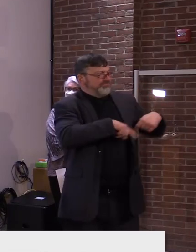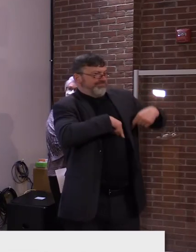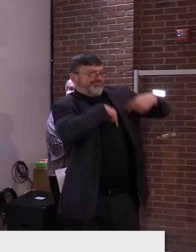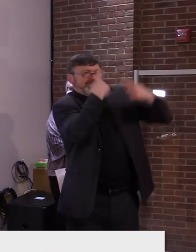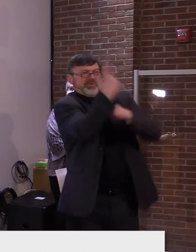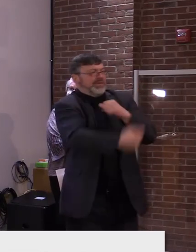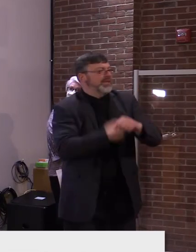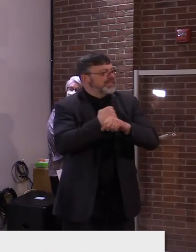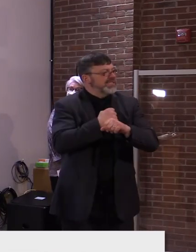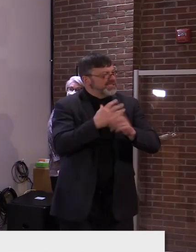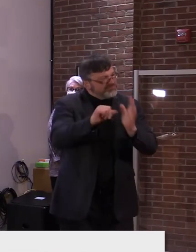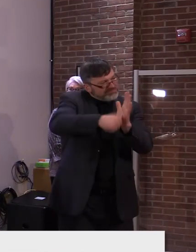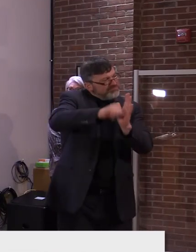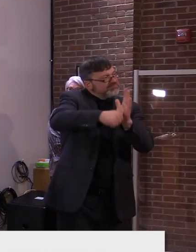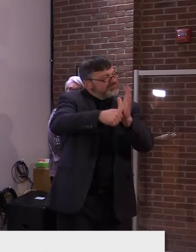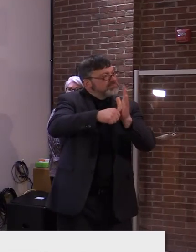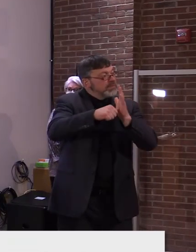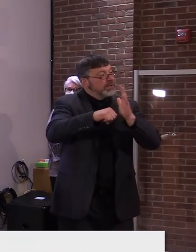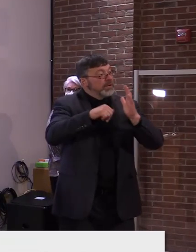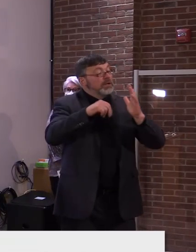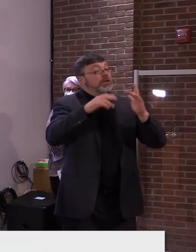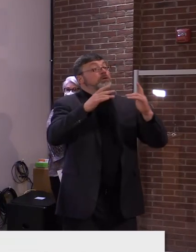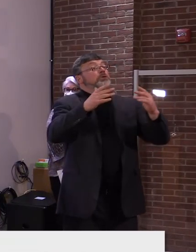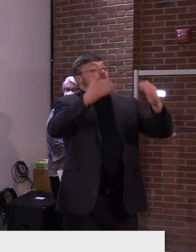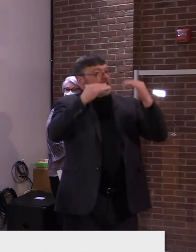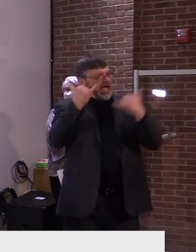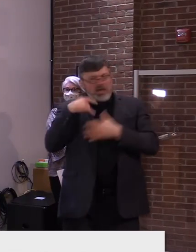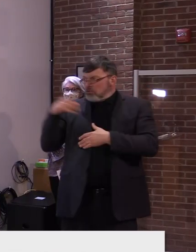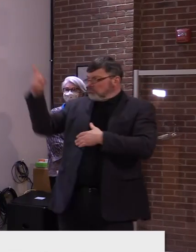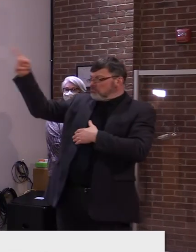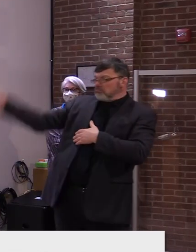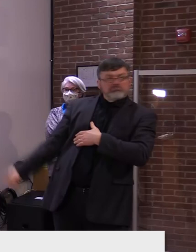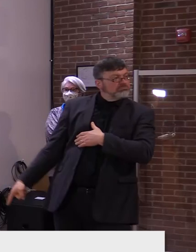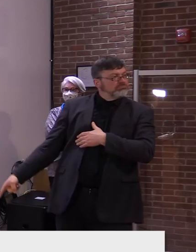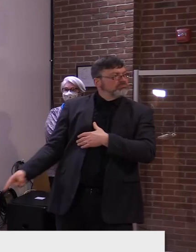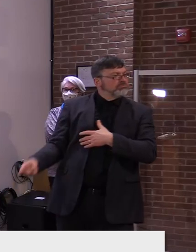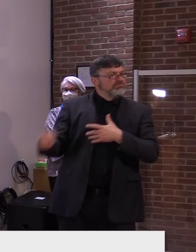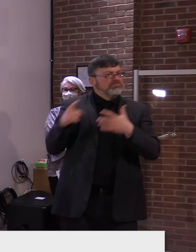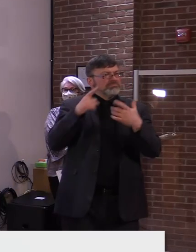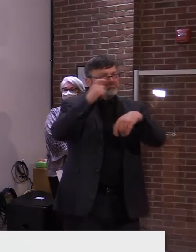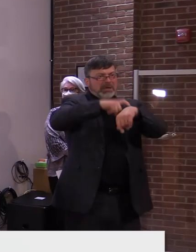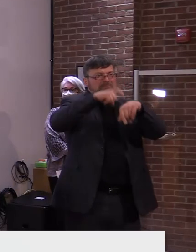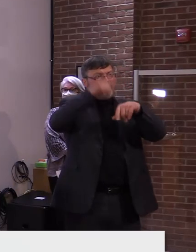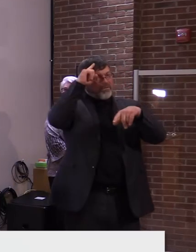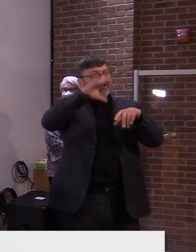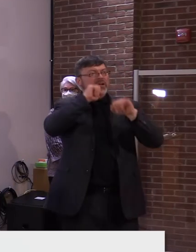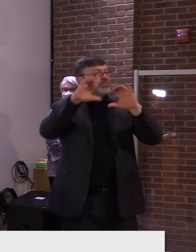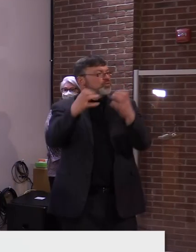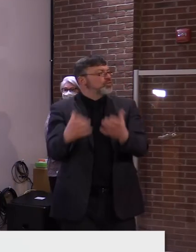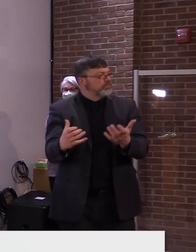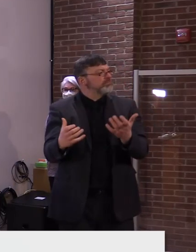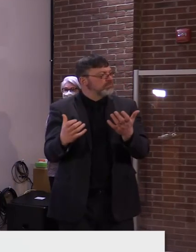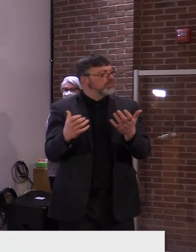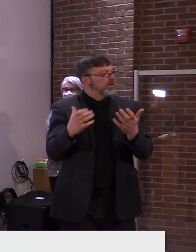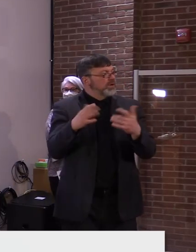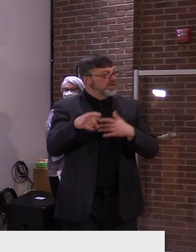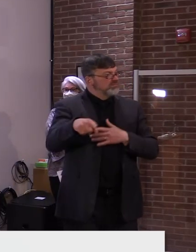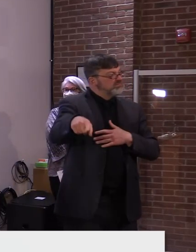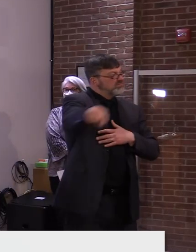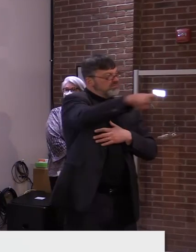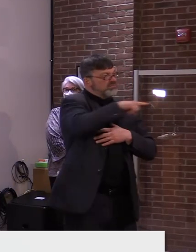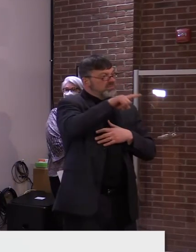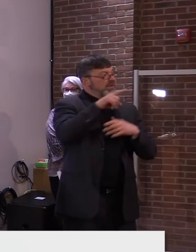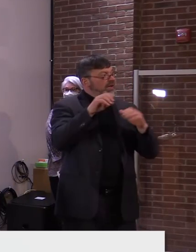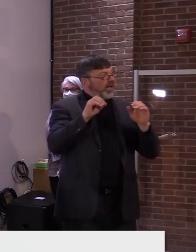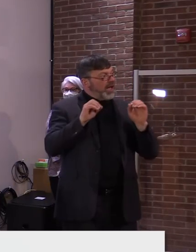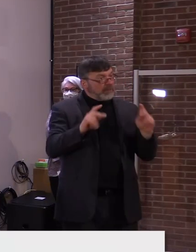up to the next age brackets, all Vermonters will have the opportunity by April 19th